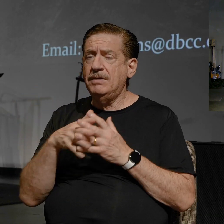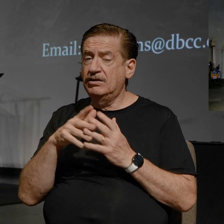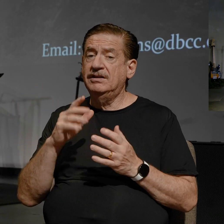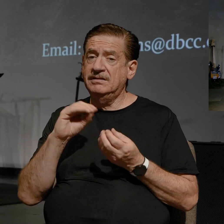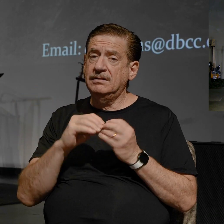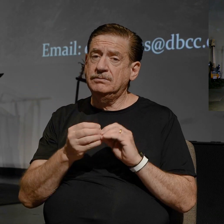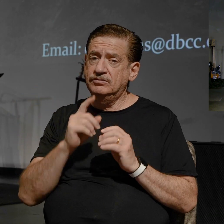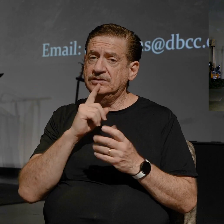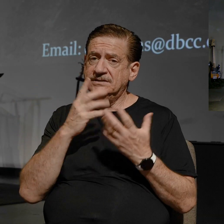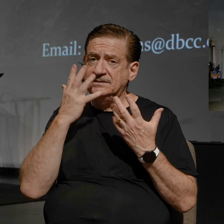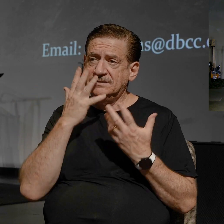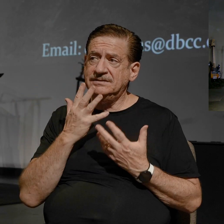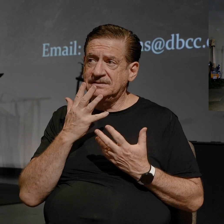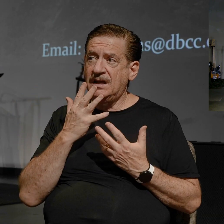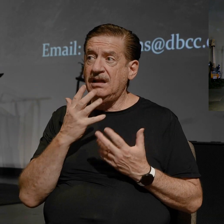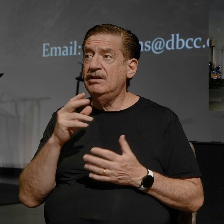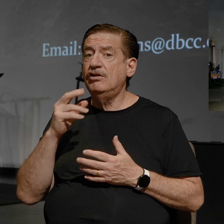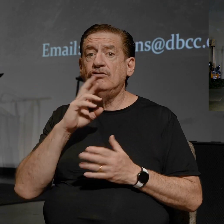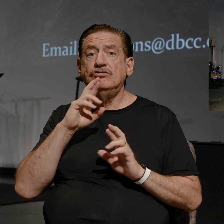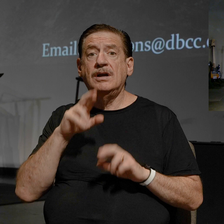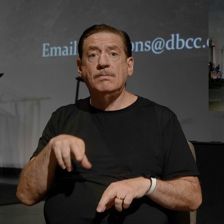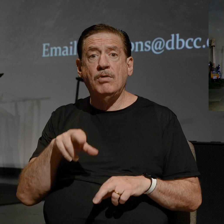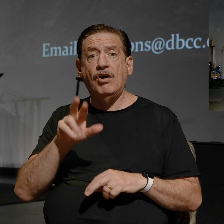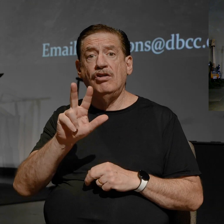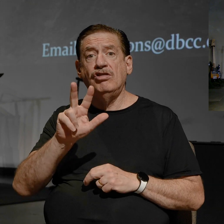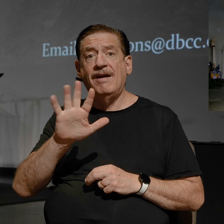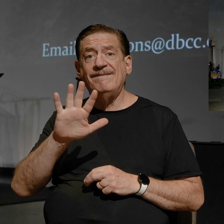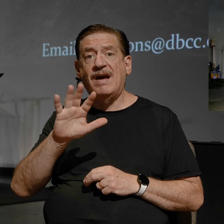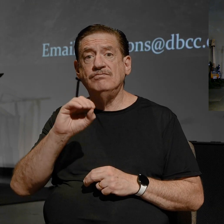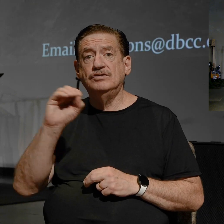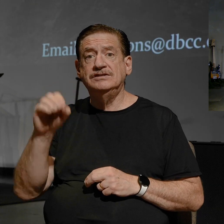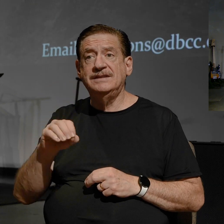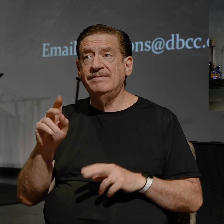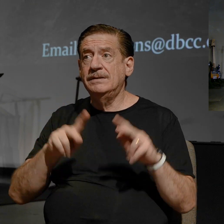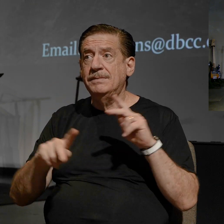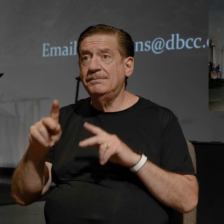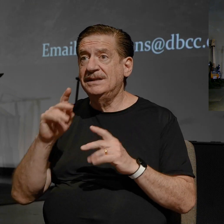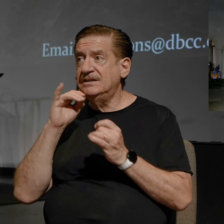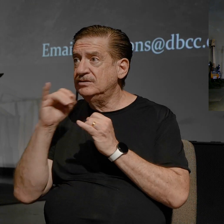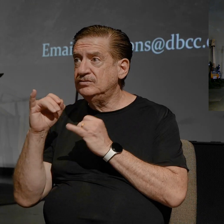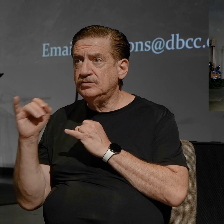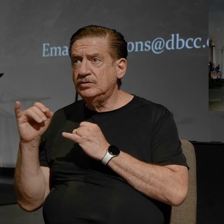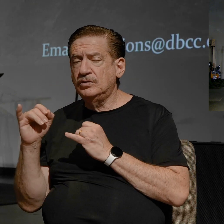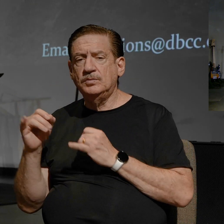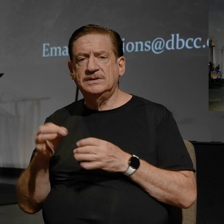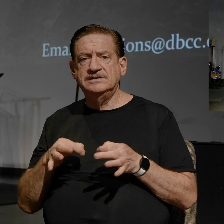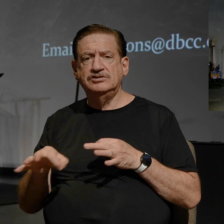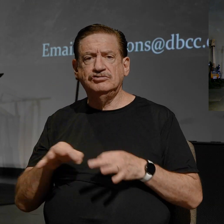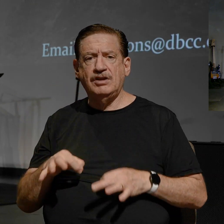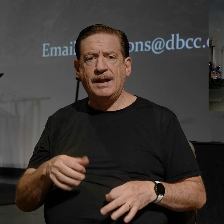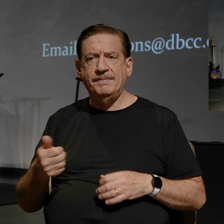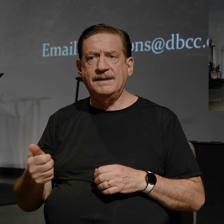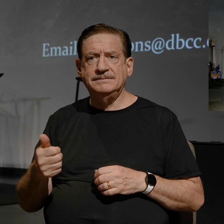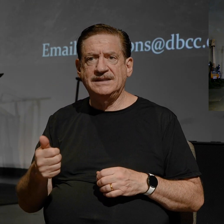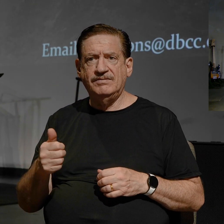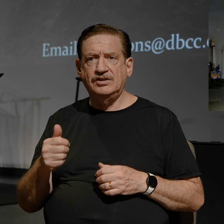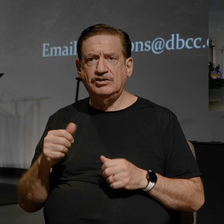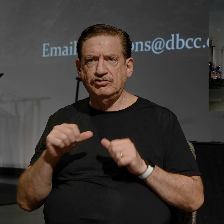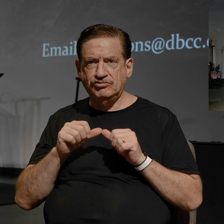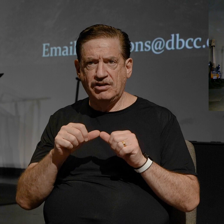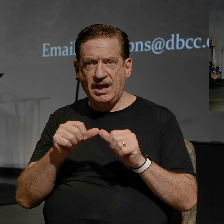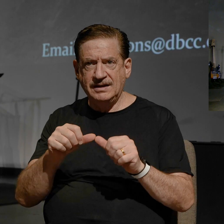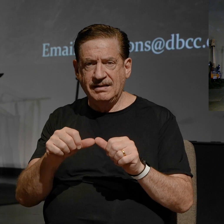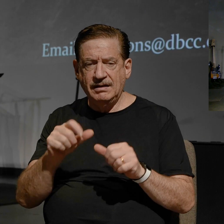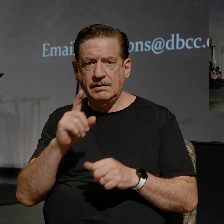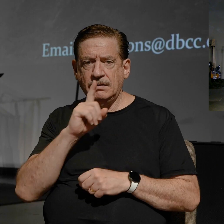saddening when they reported that 35% of the people that they interviewed would describe themselves as chronically